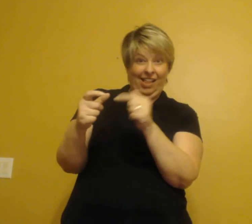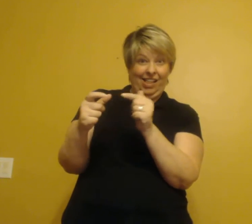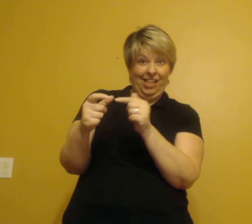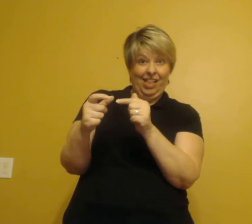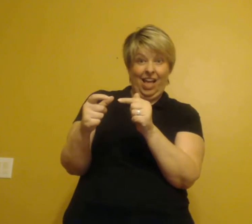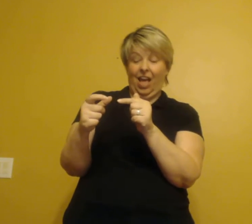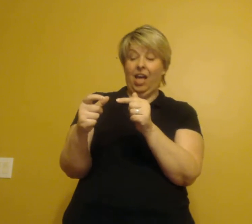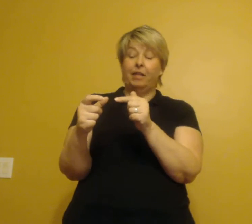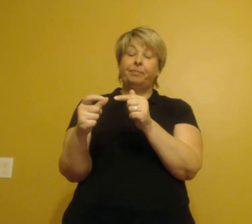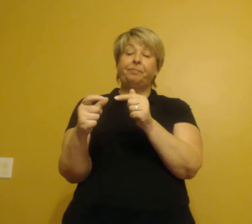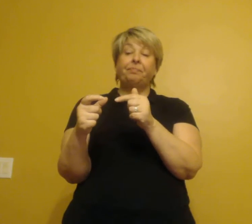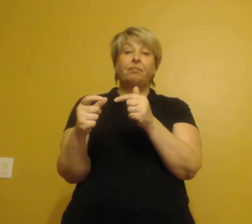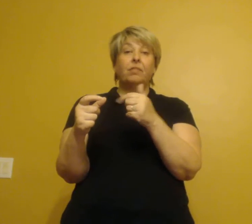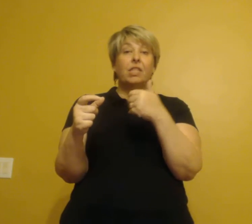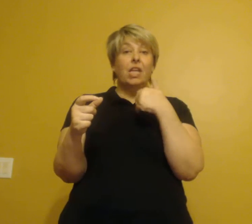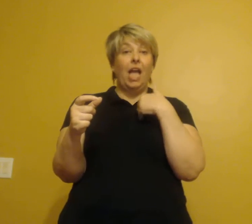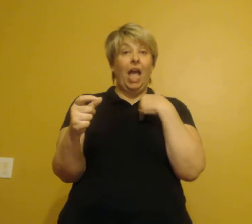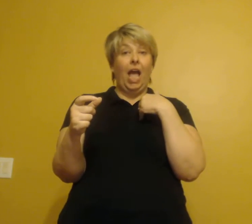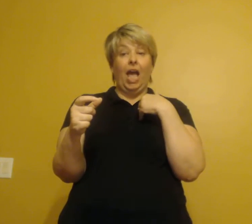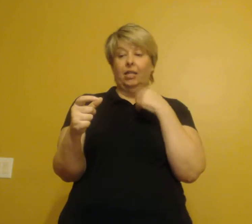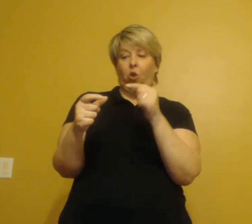He'll insert the scope through this